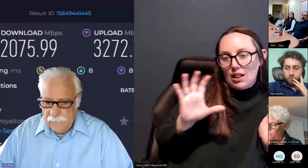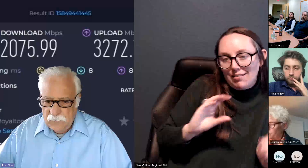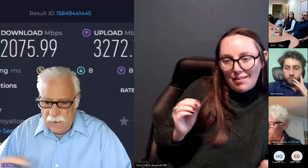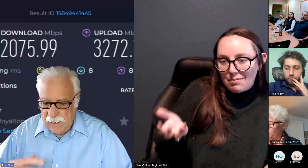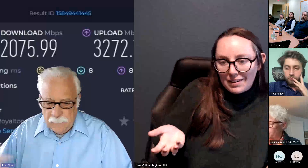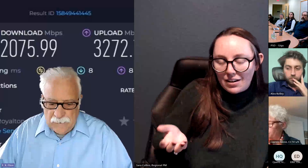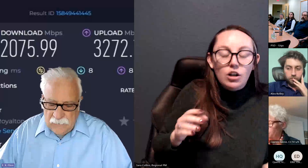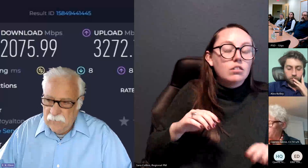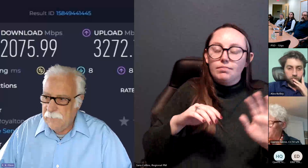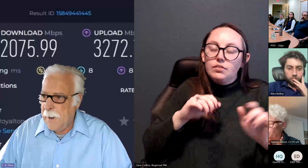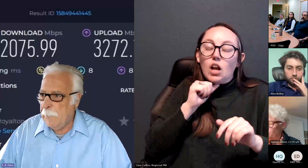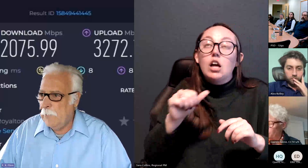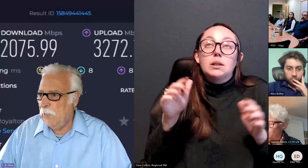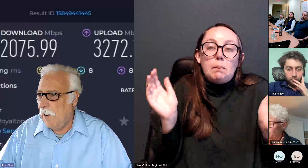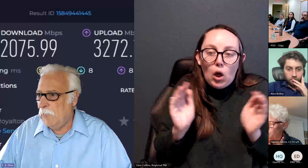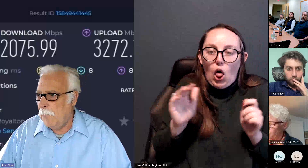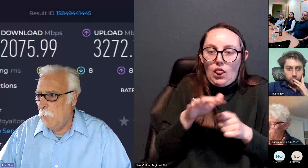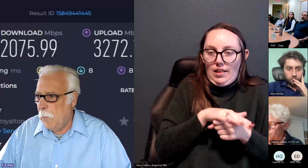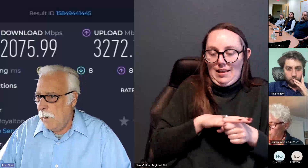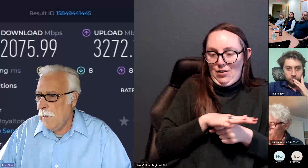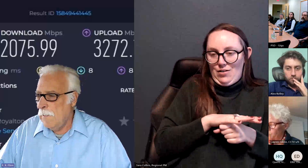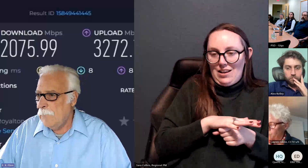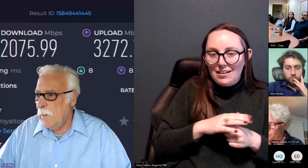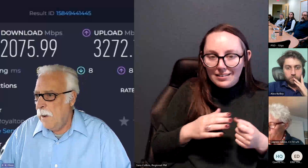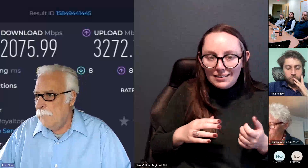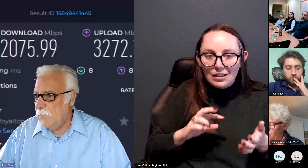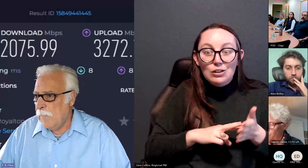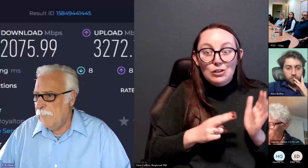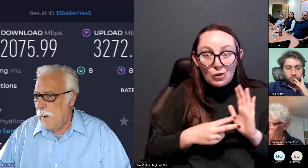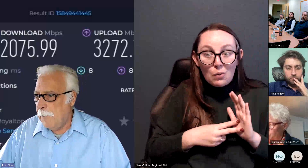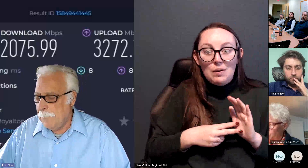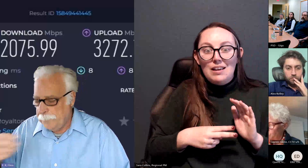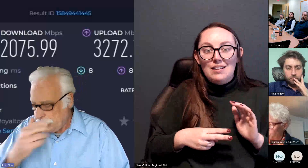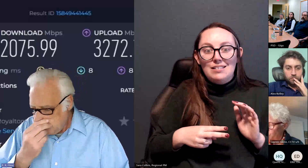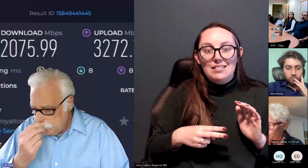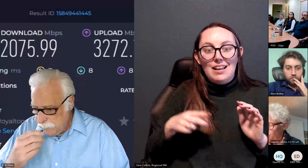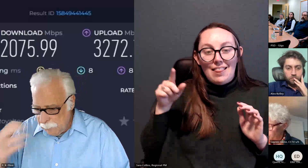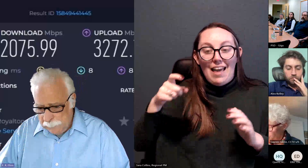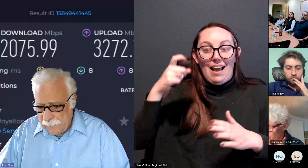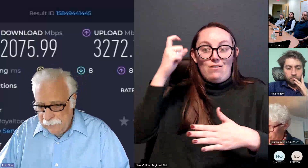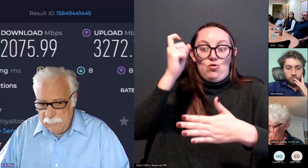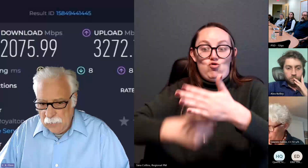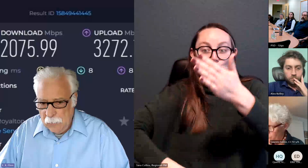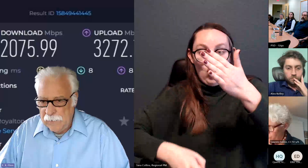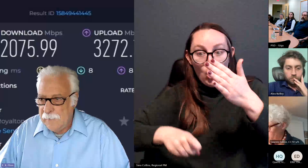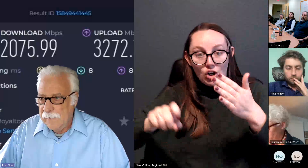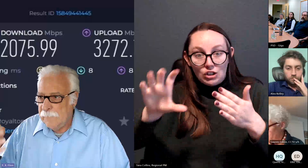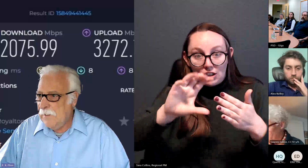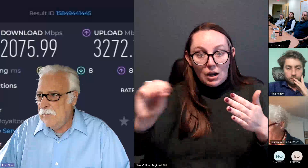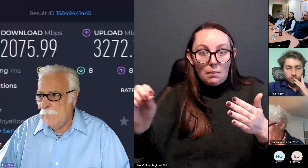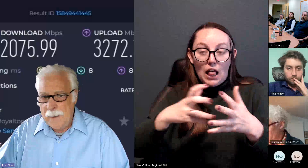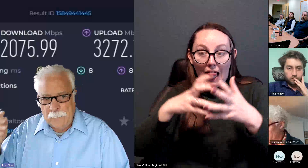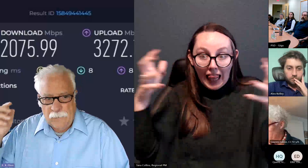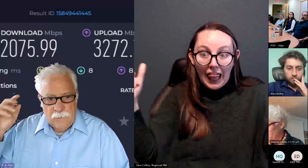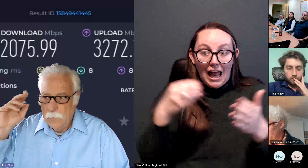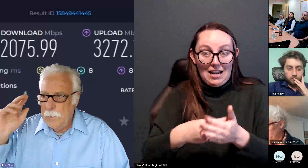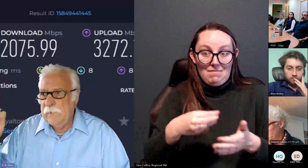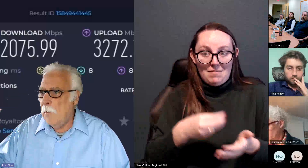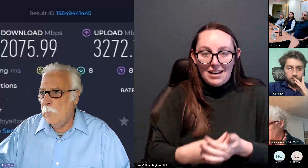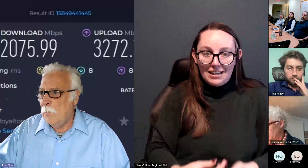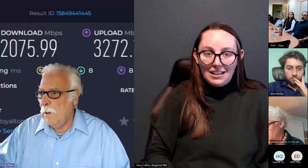what, say, EC Fiber would charge for dark fiber. But by the same token, EC